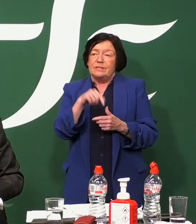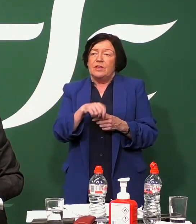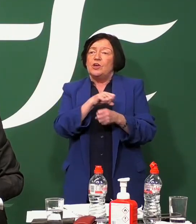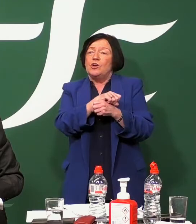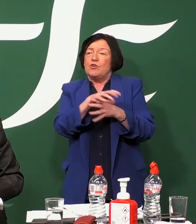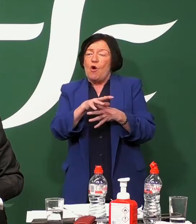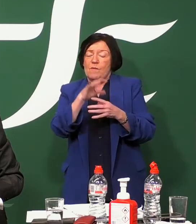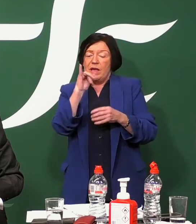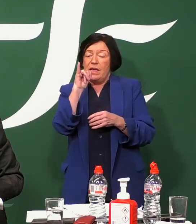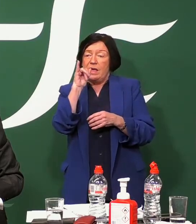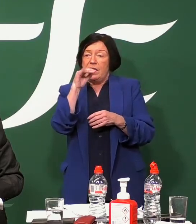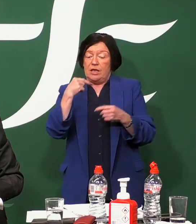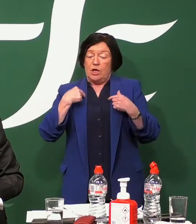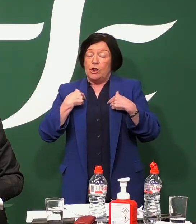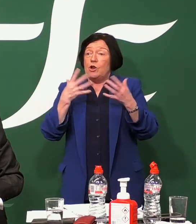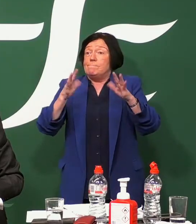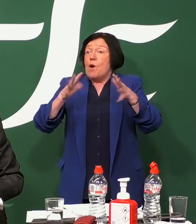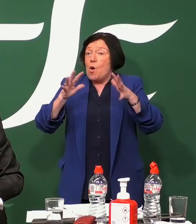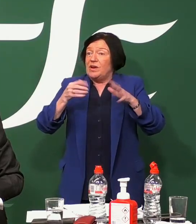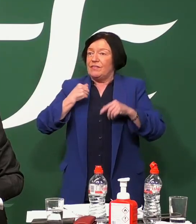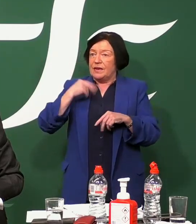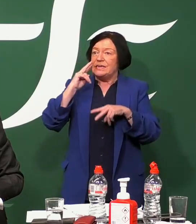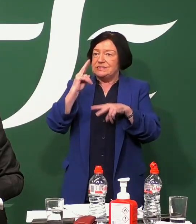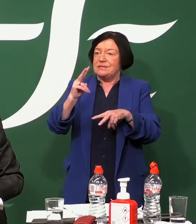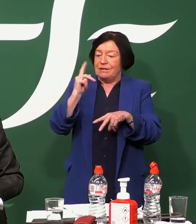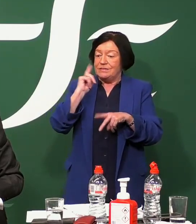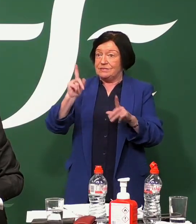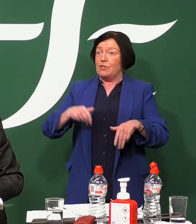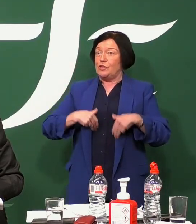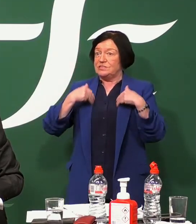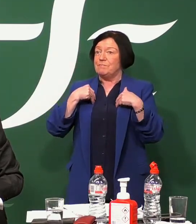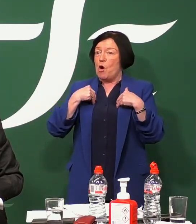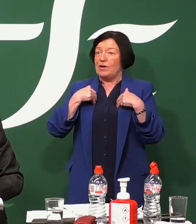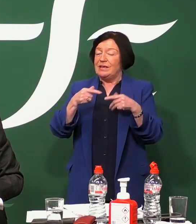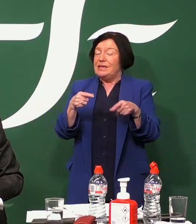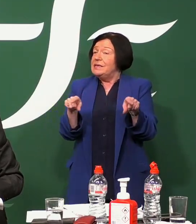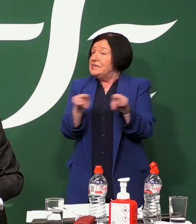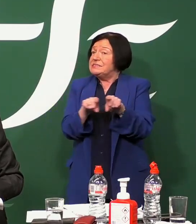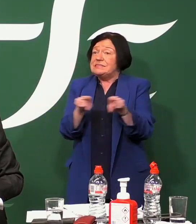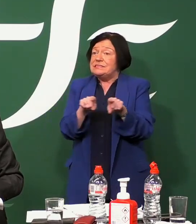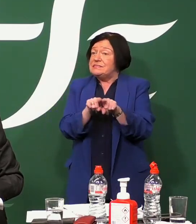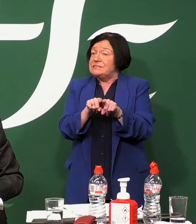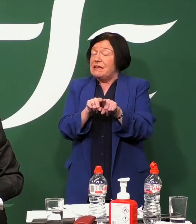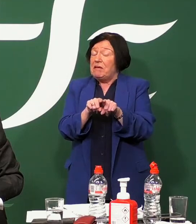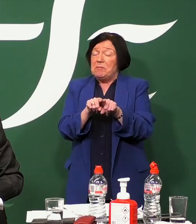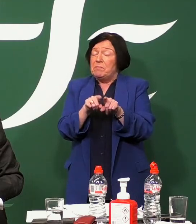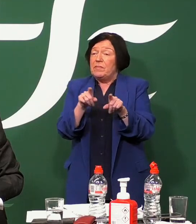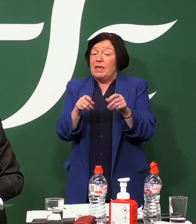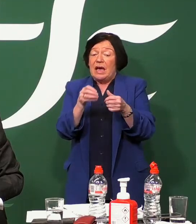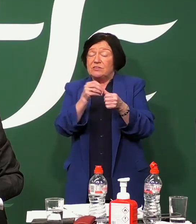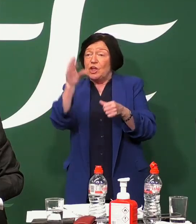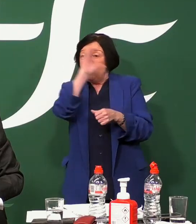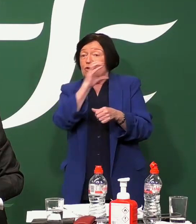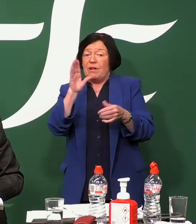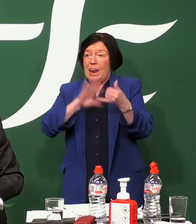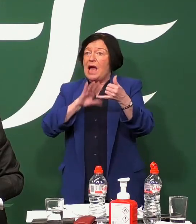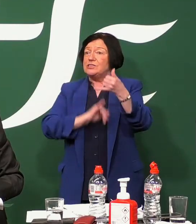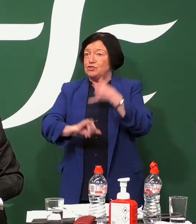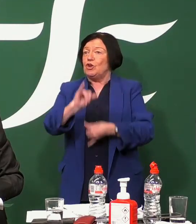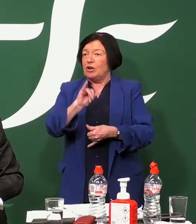COVID pneumonia that I see and that I saw this morning is the same as it looked, unfortunately, last